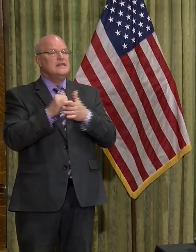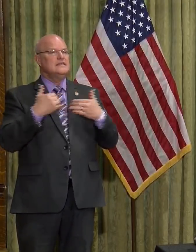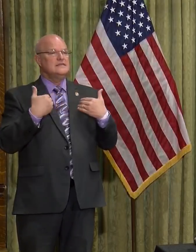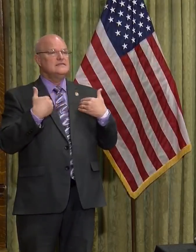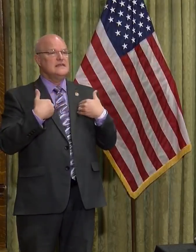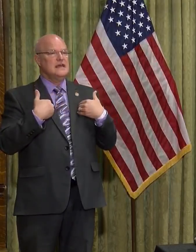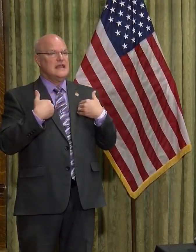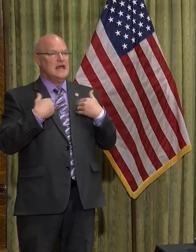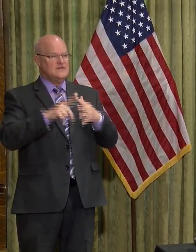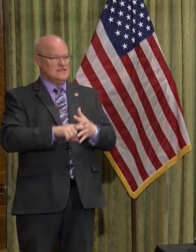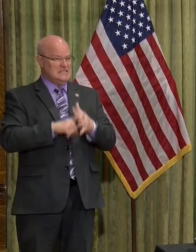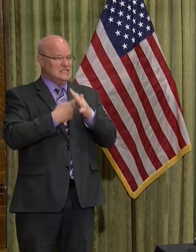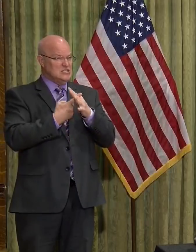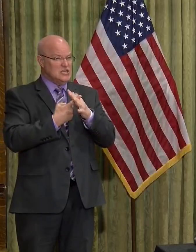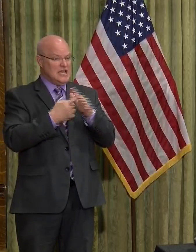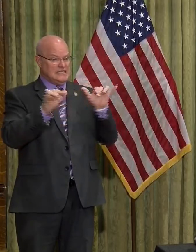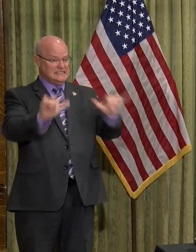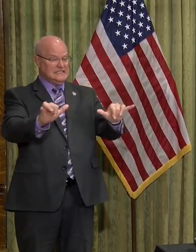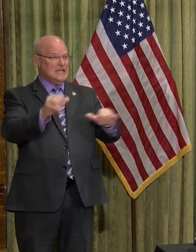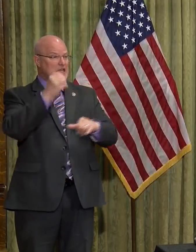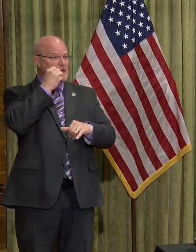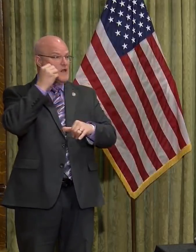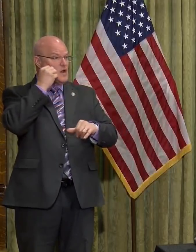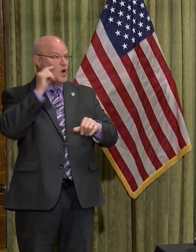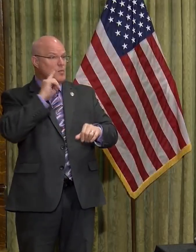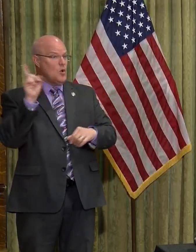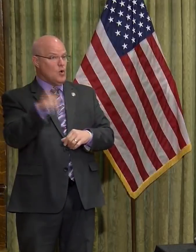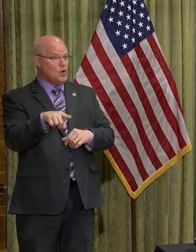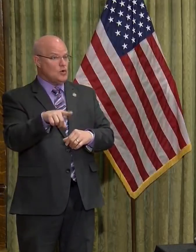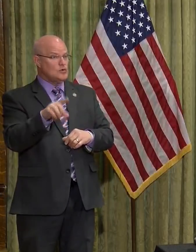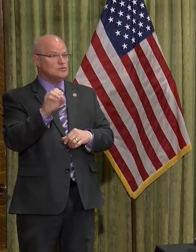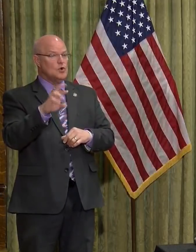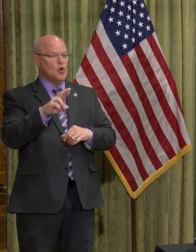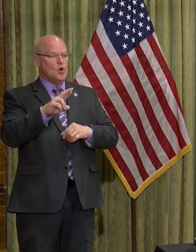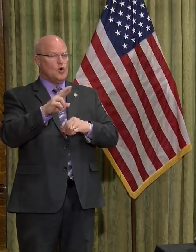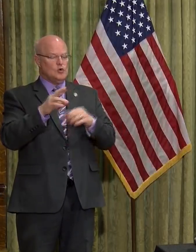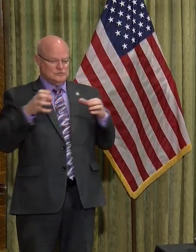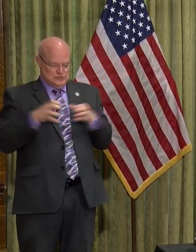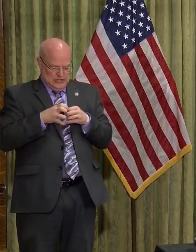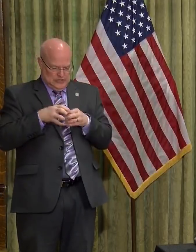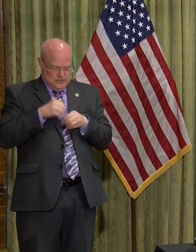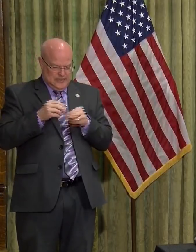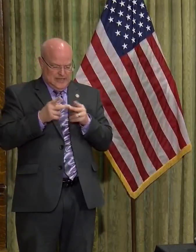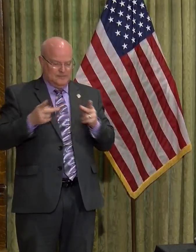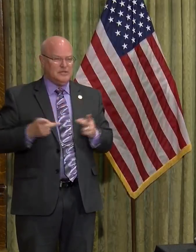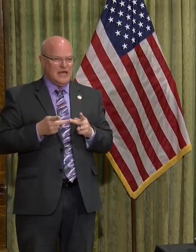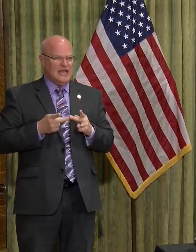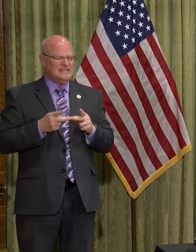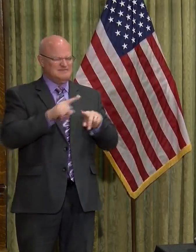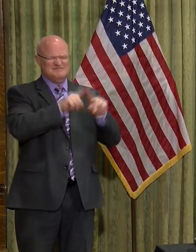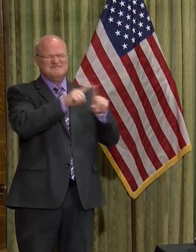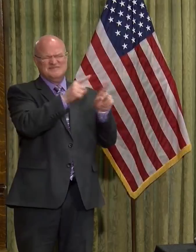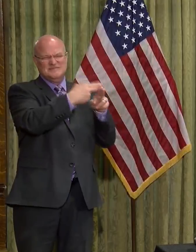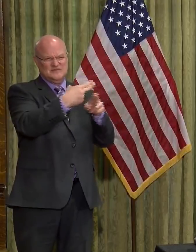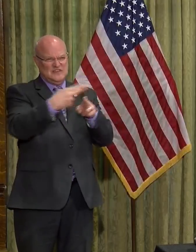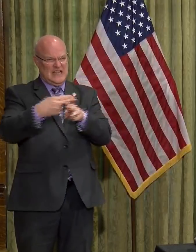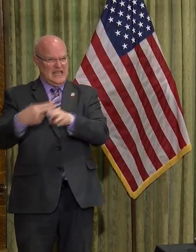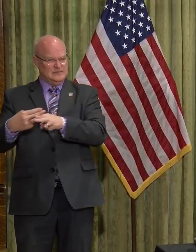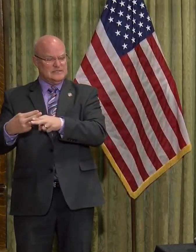have initiated stay-at-home orders or shelter-in-place orders, they go by different